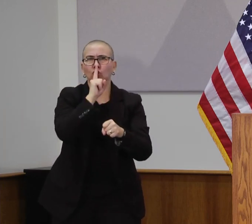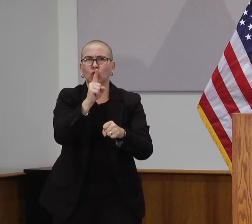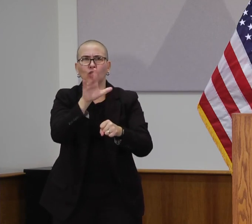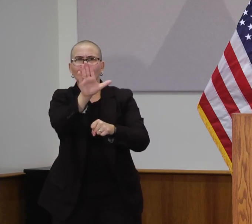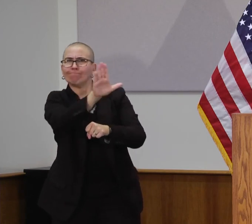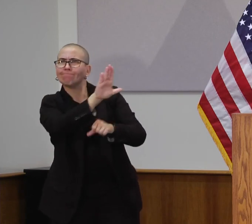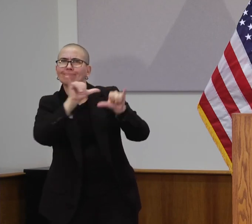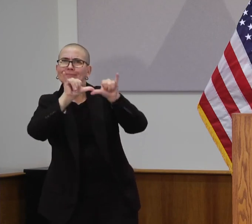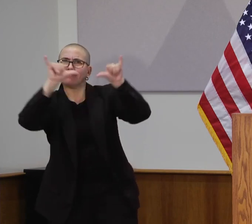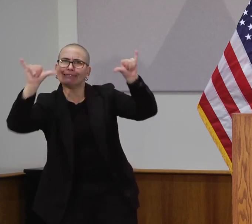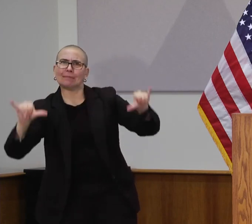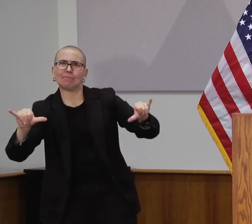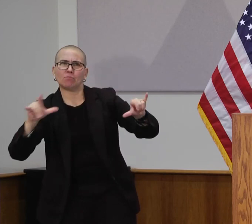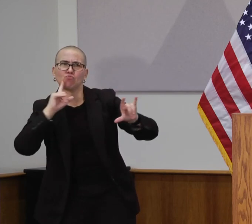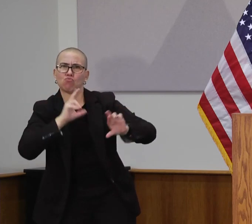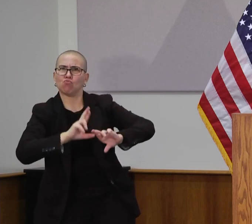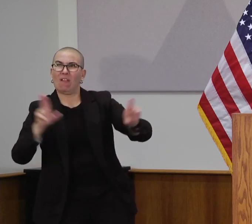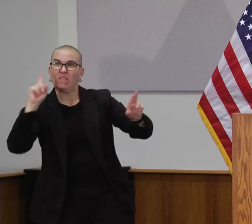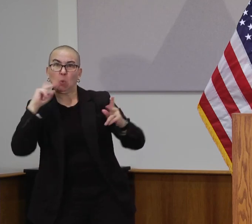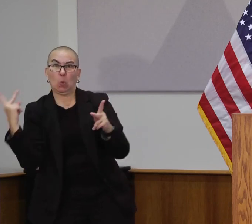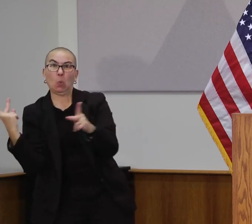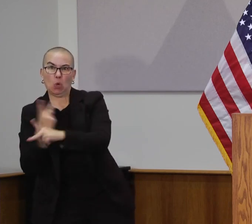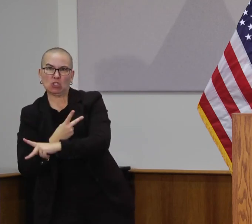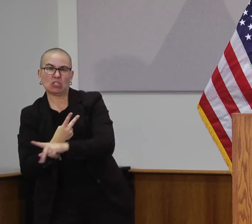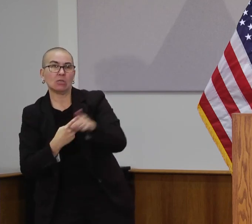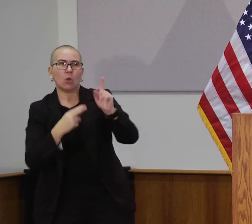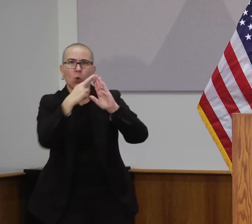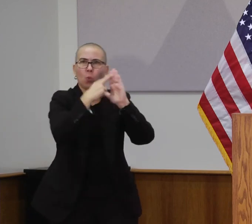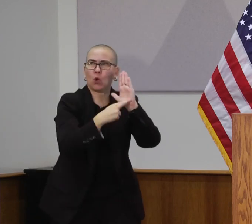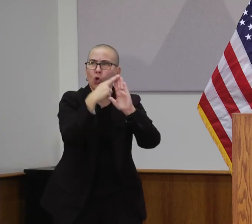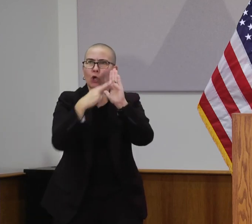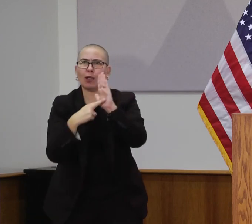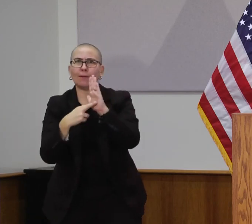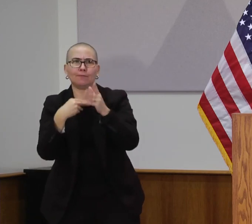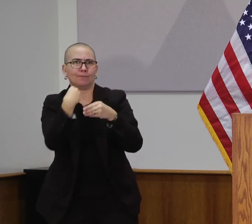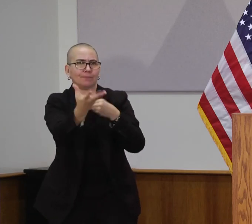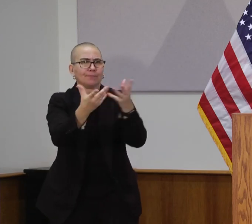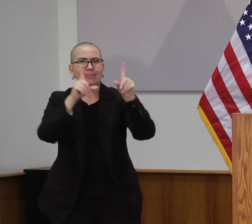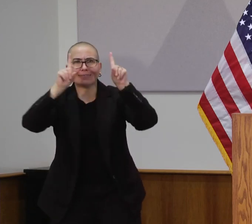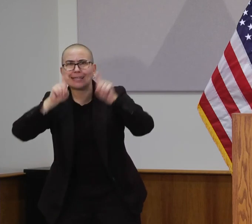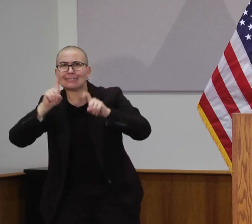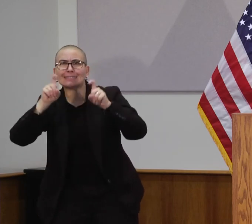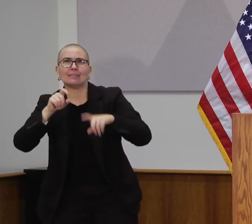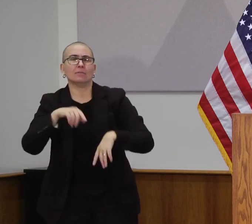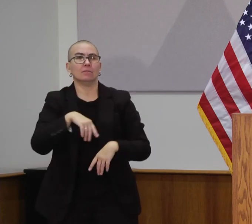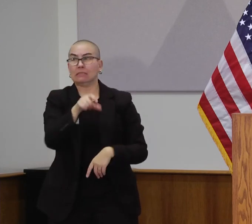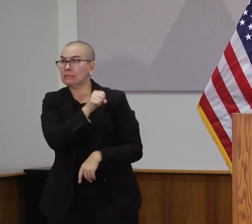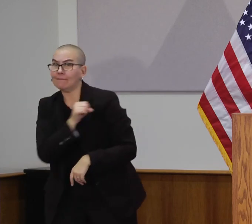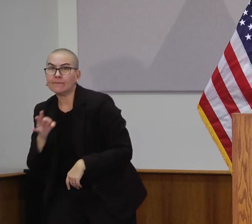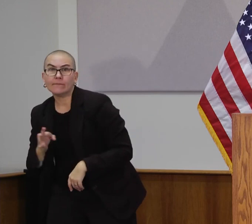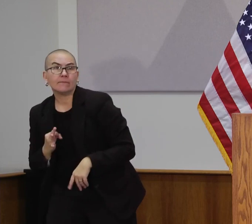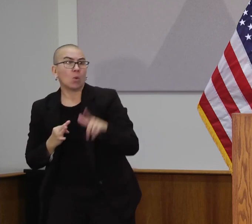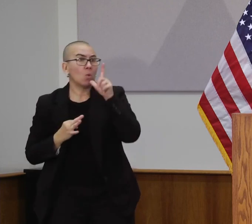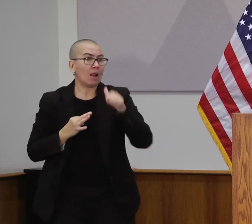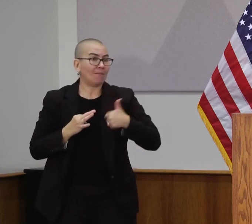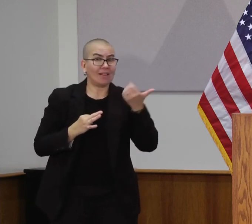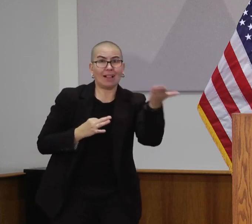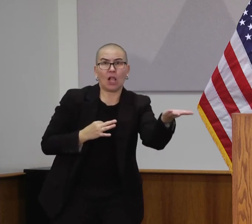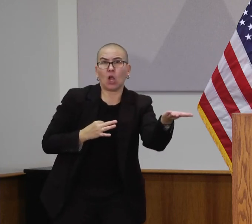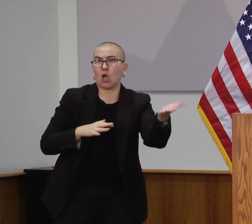equipment available, creating a testing regimen so that staff and residents can be tested